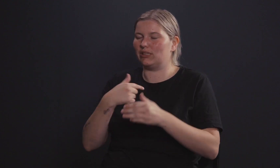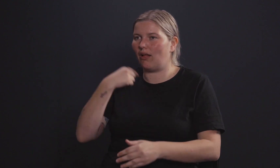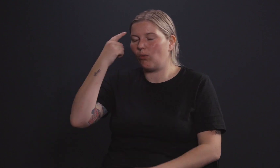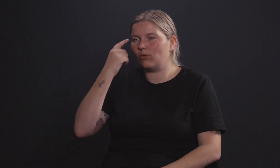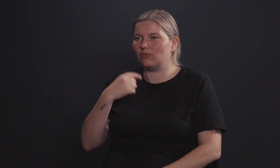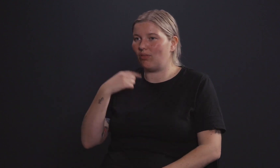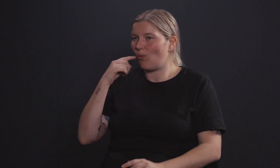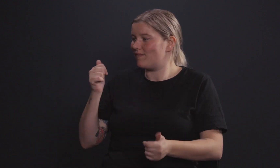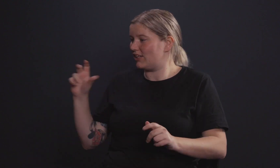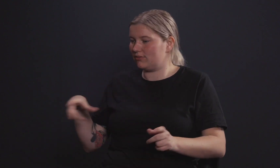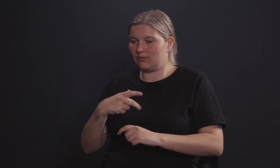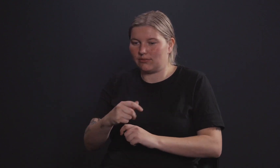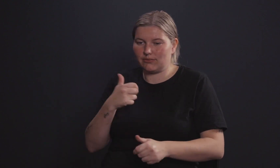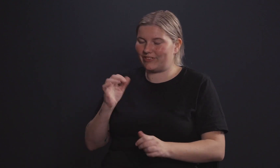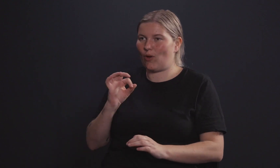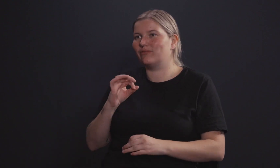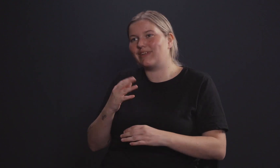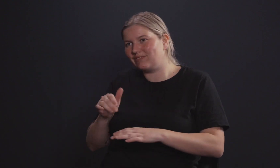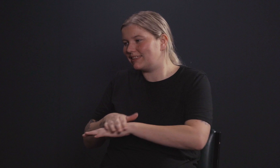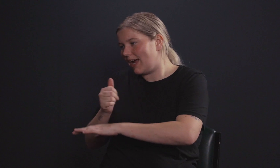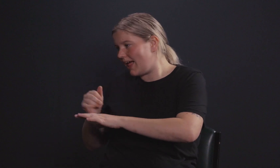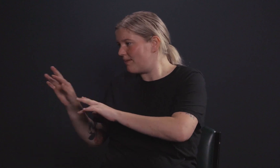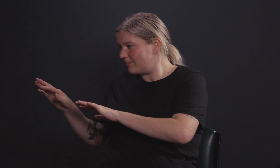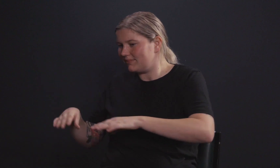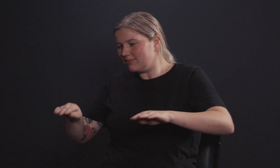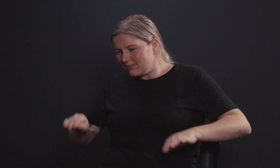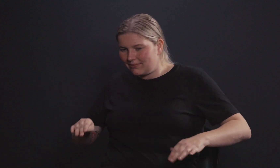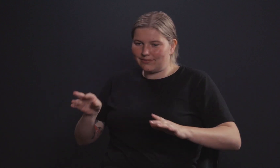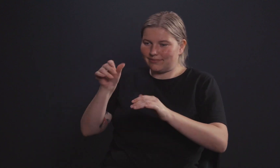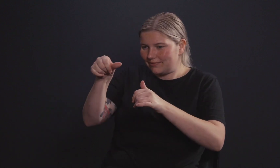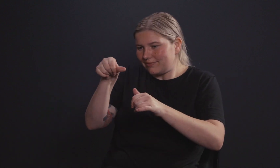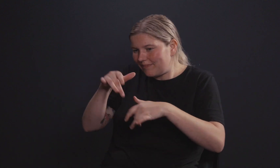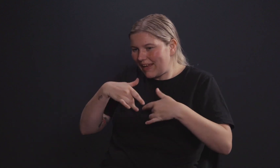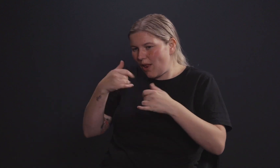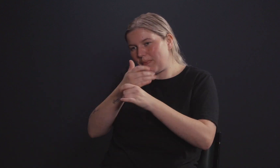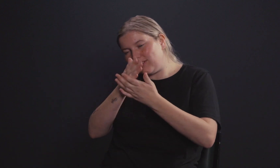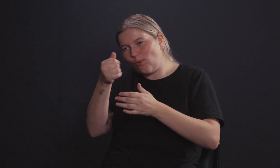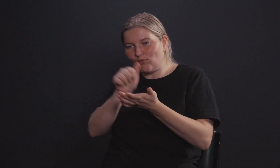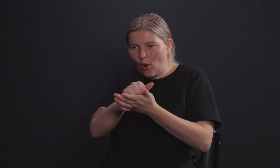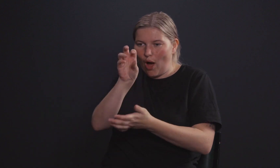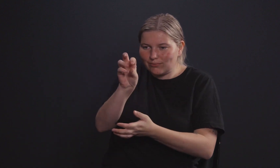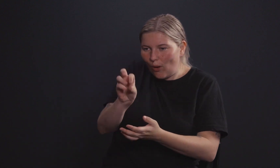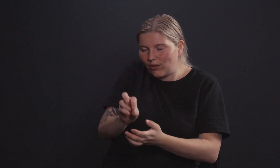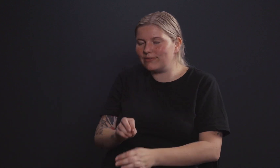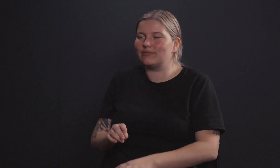quite a while. They have to set up a lot of equipment, check that I'm okay, and record accurate medical records. Mum